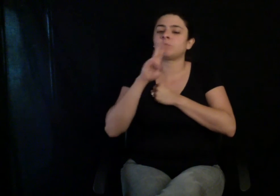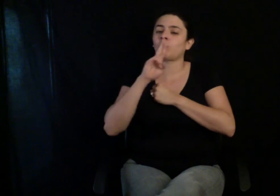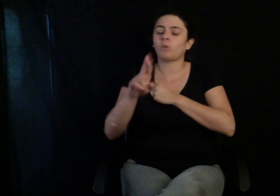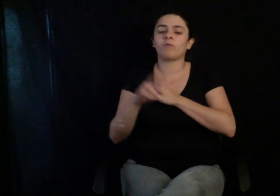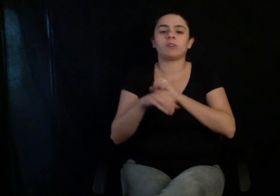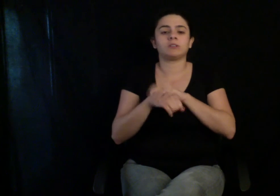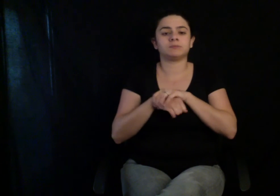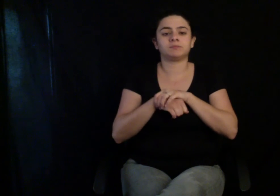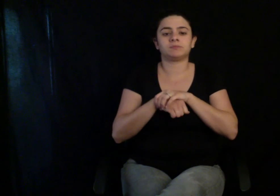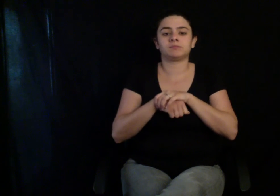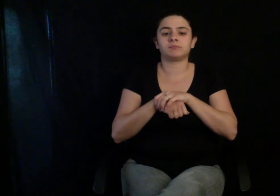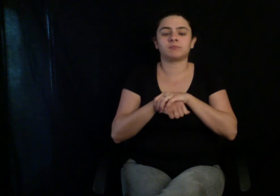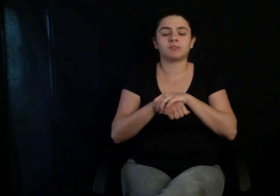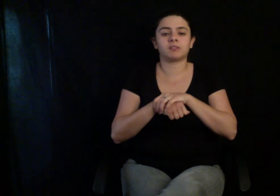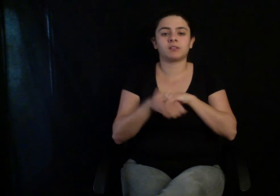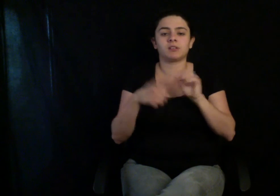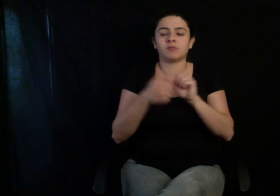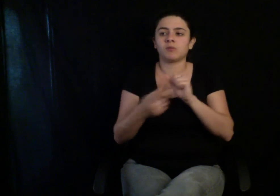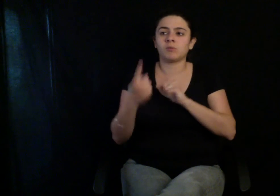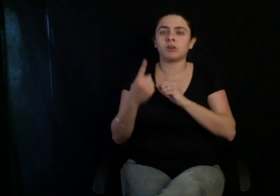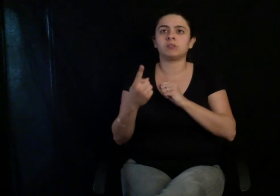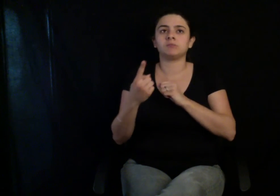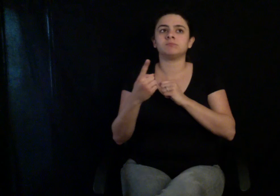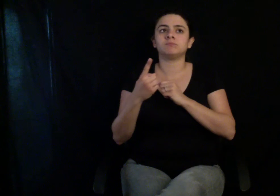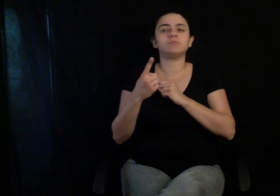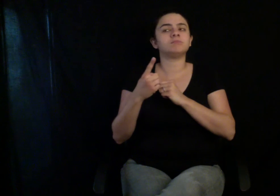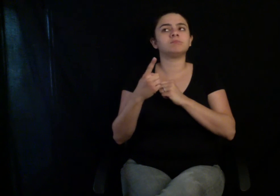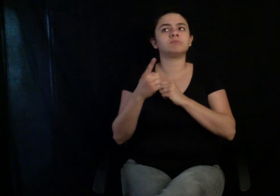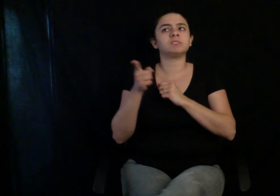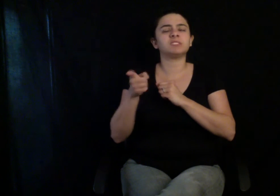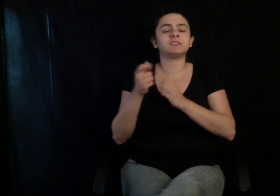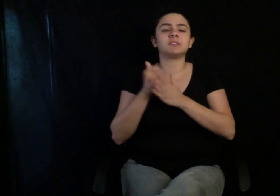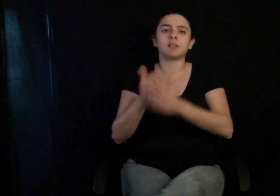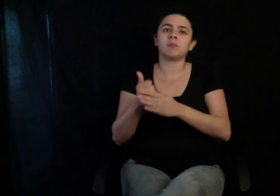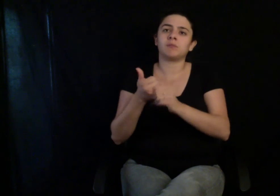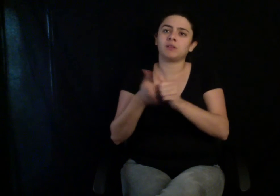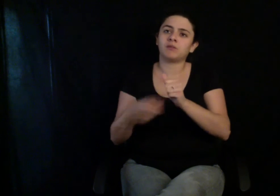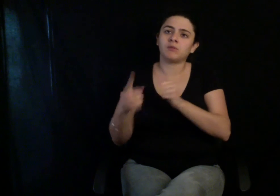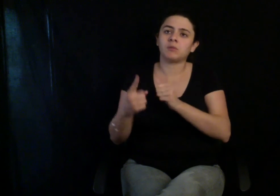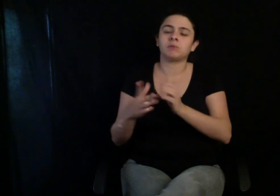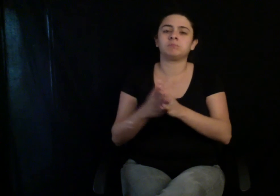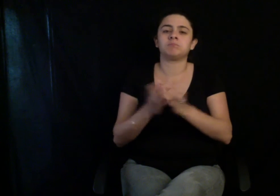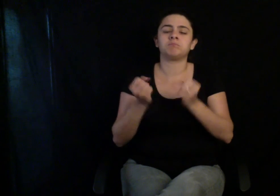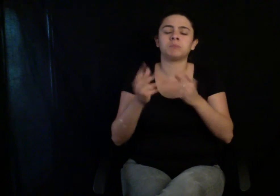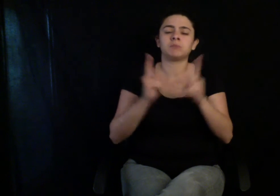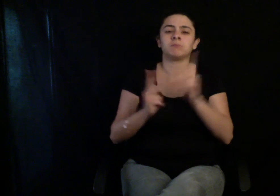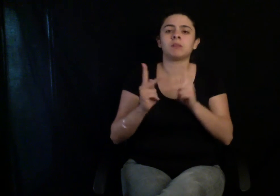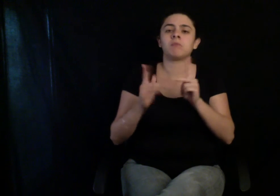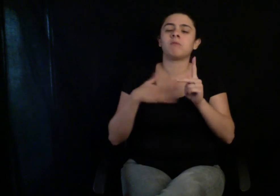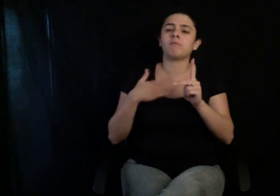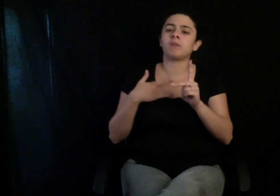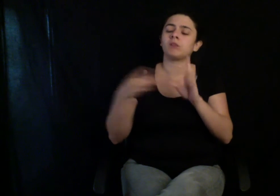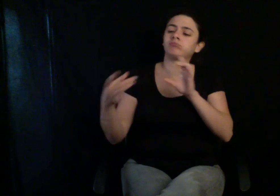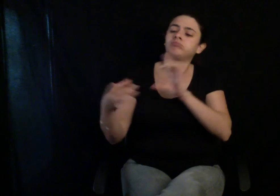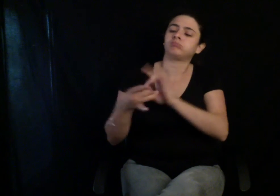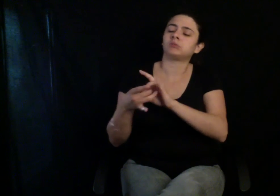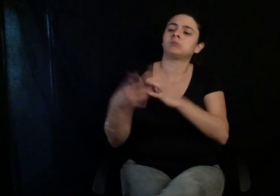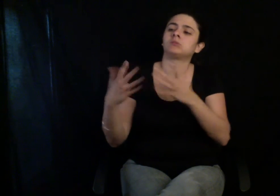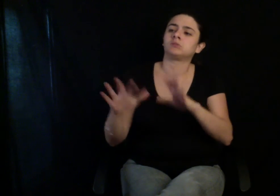he was friends with. It was really weird. Like everybody felt like they were very close to Jared. He was a moderator of at least a